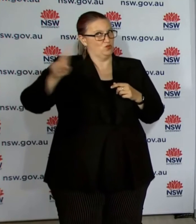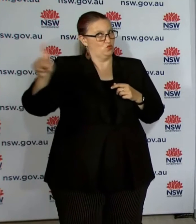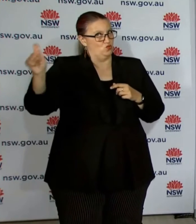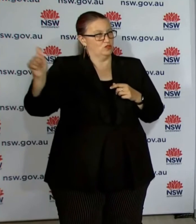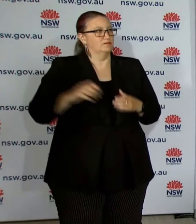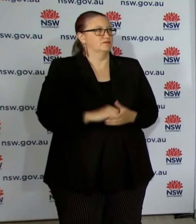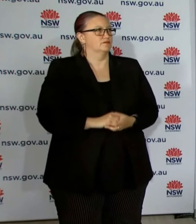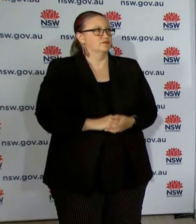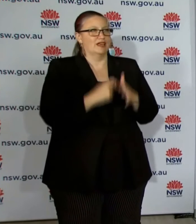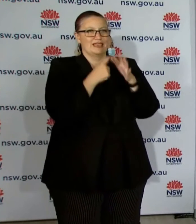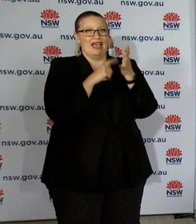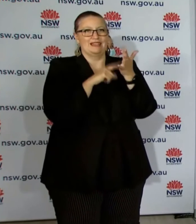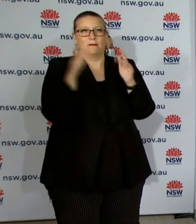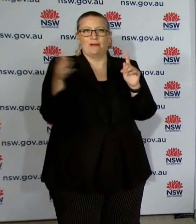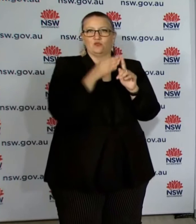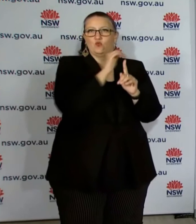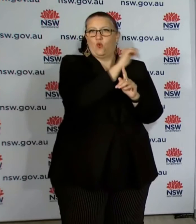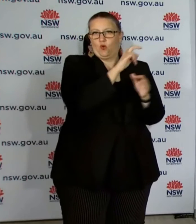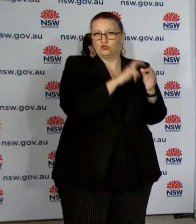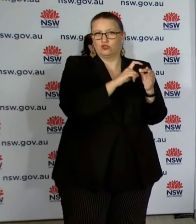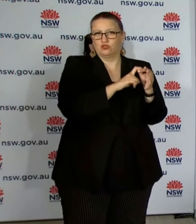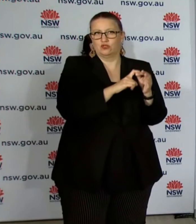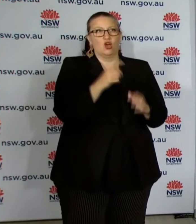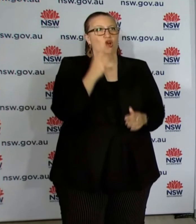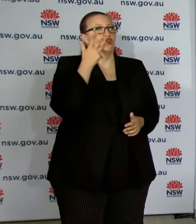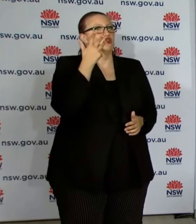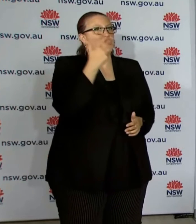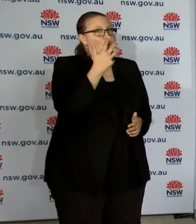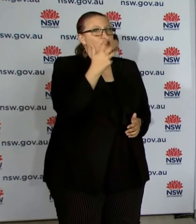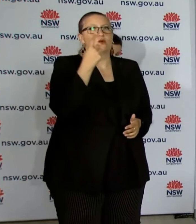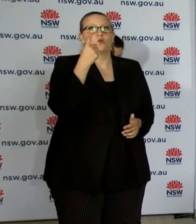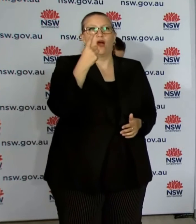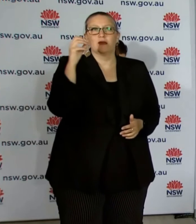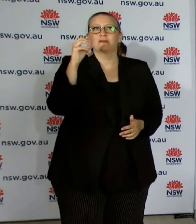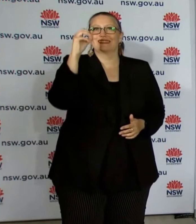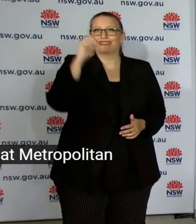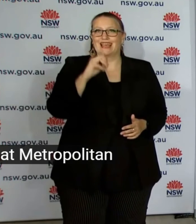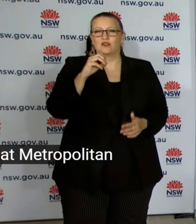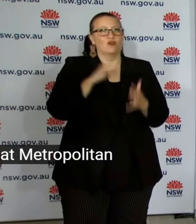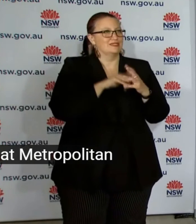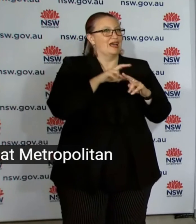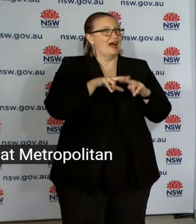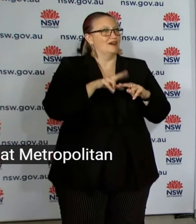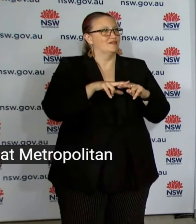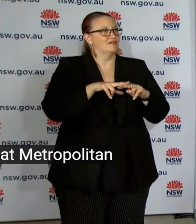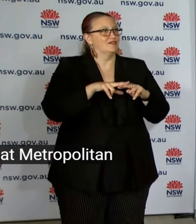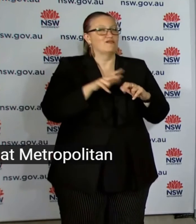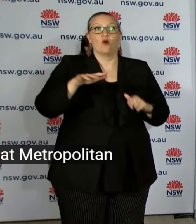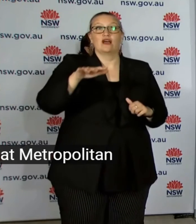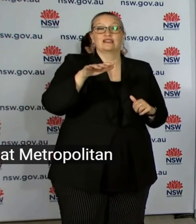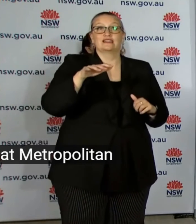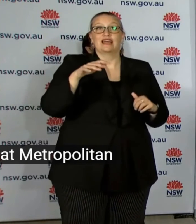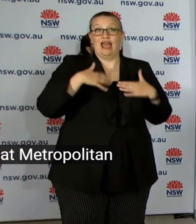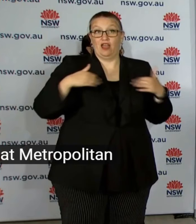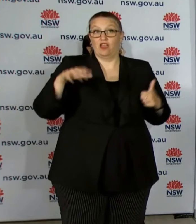to indicate, back to your question, the specifics, 91% of staff at metropolitan local health districts have had their first dose,